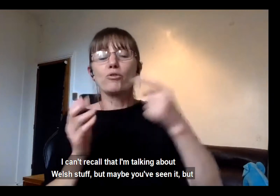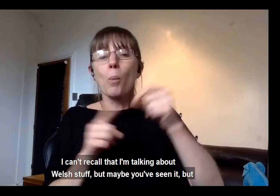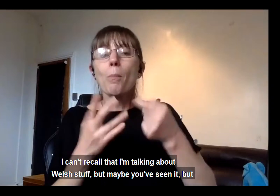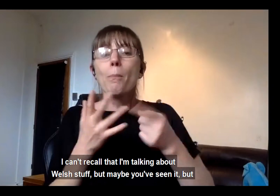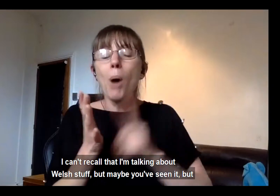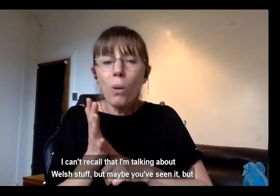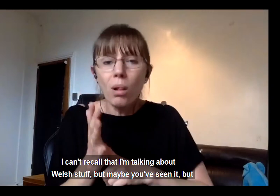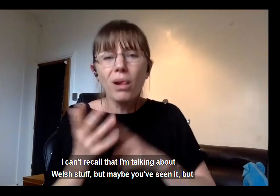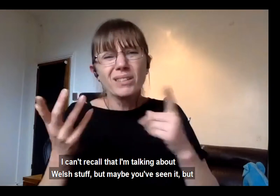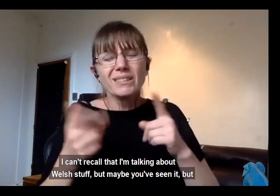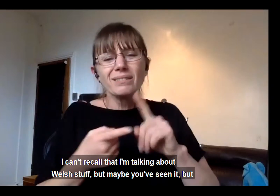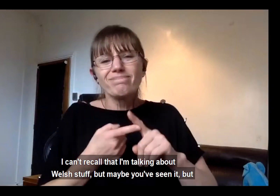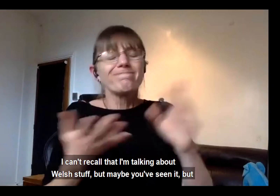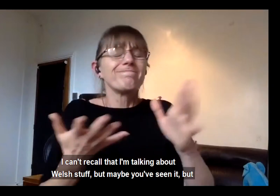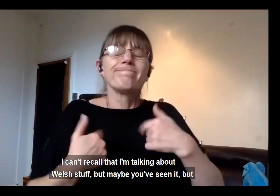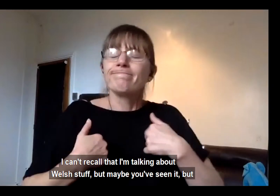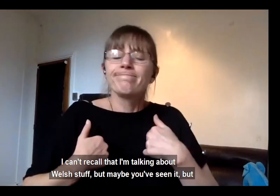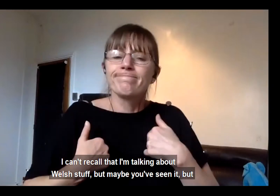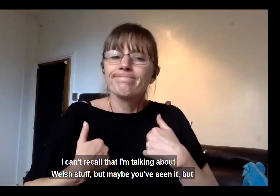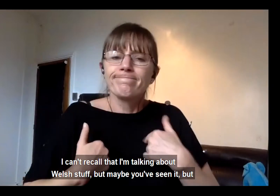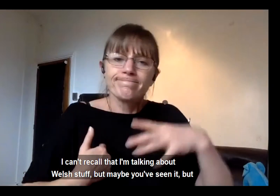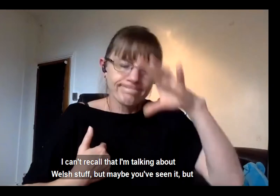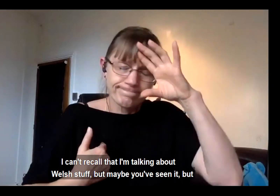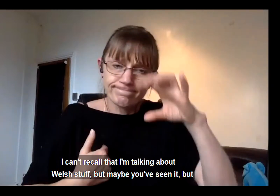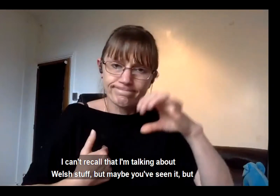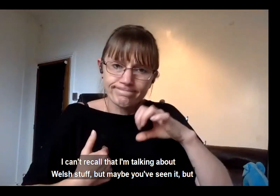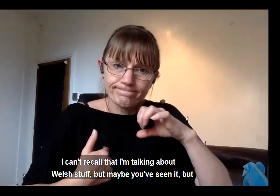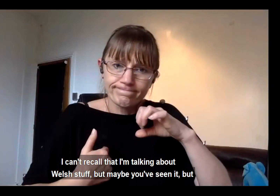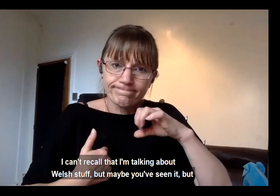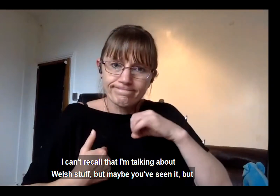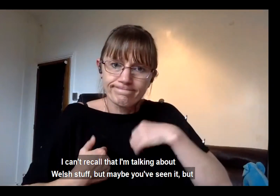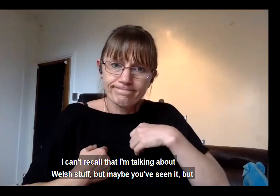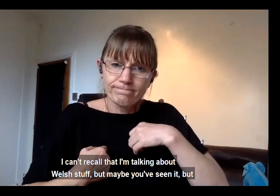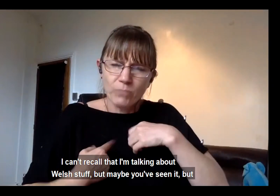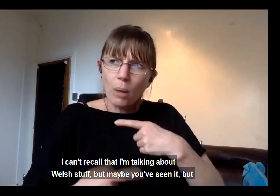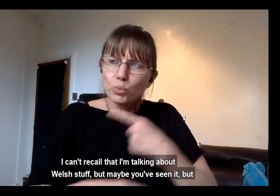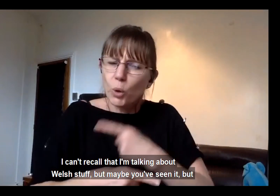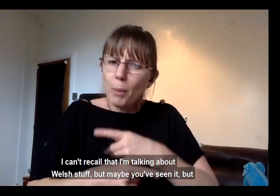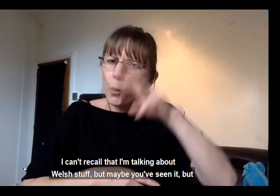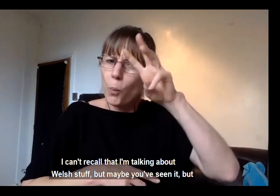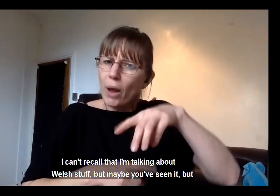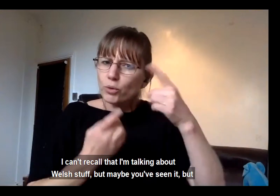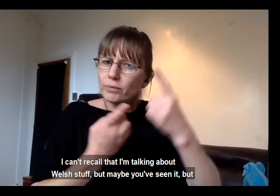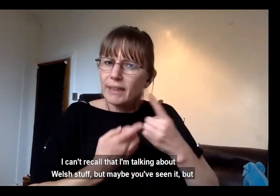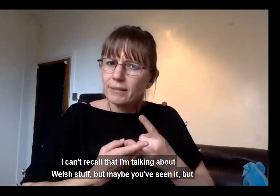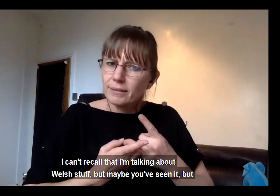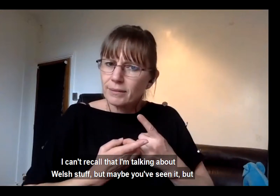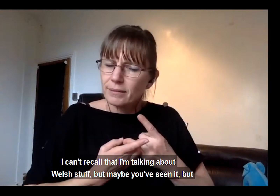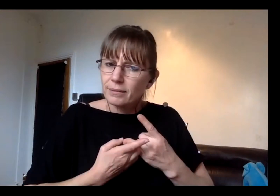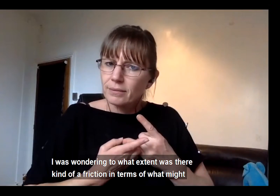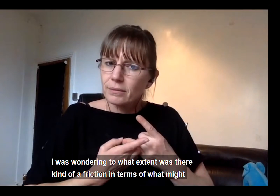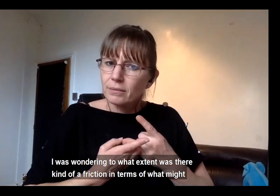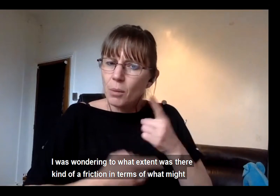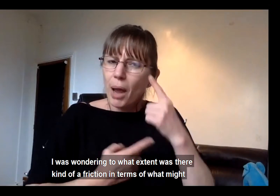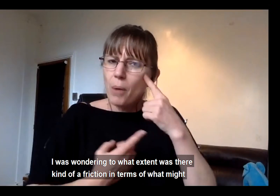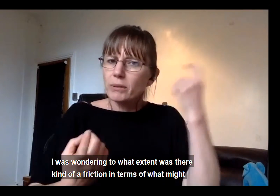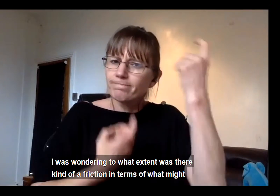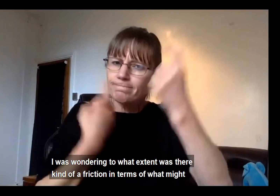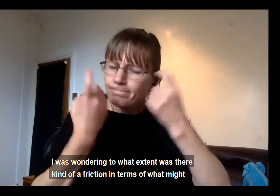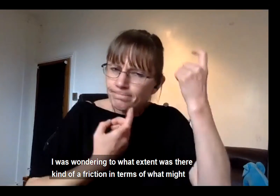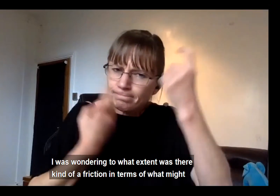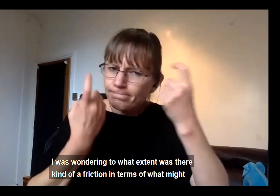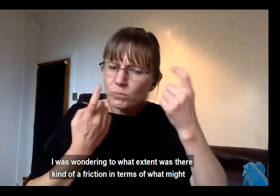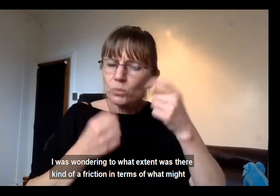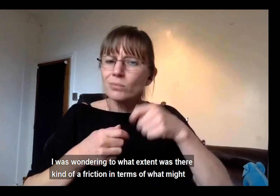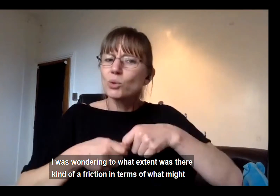I can't recall them talking about Welsh stuff, but maybe you've seen it. But I was wondering, to